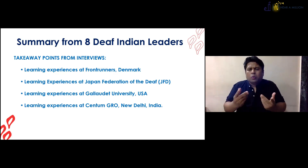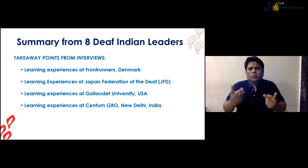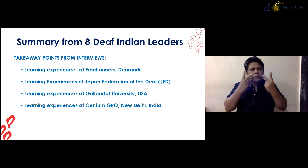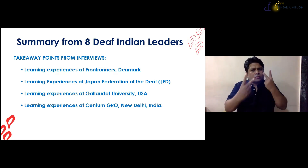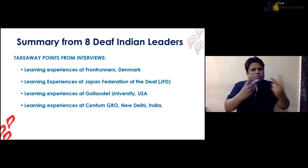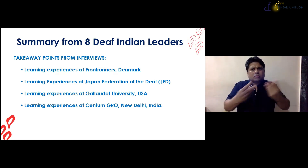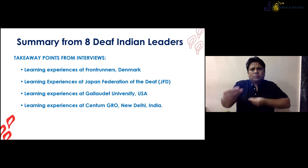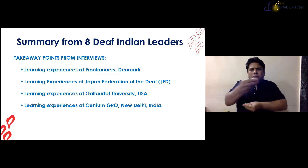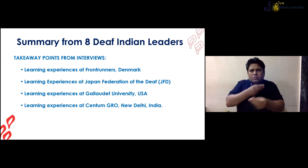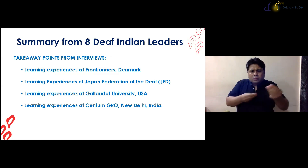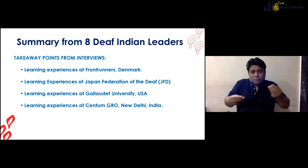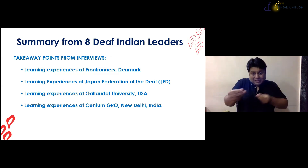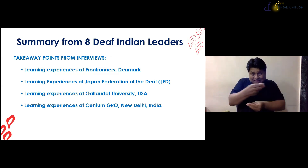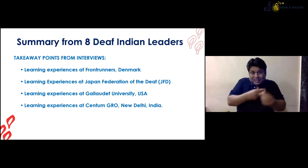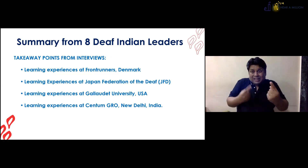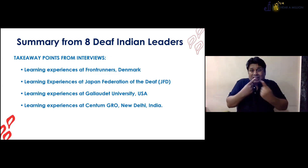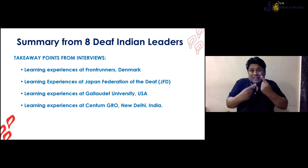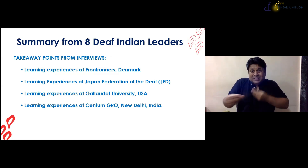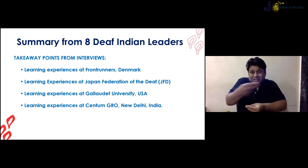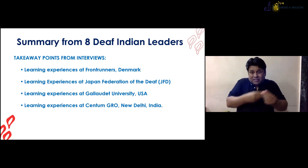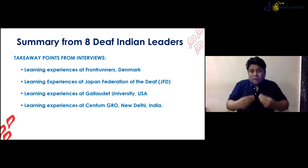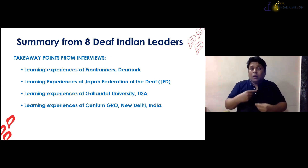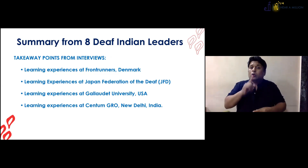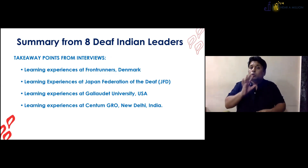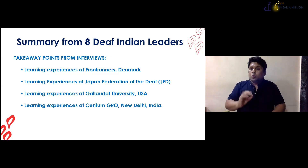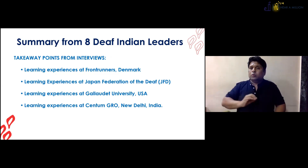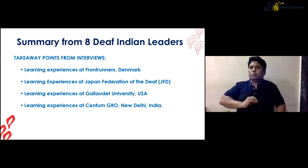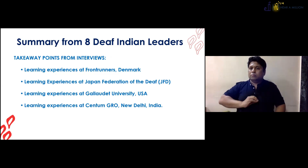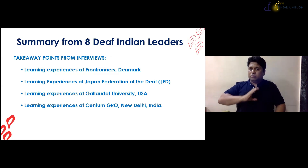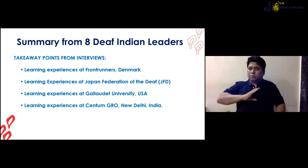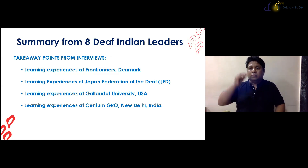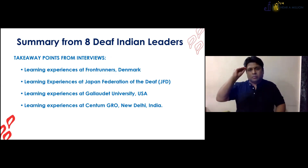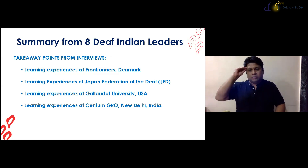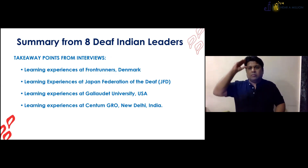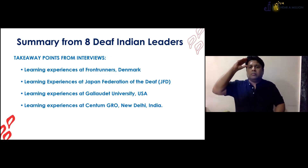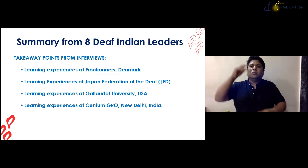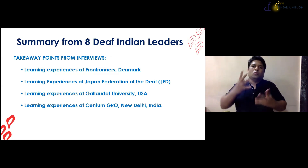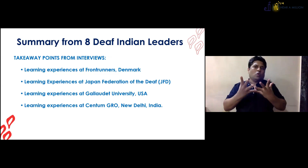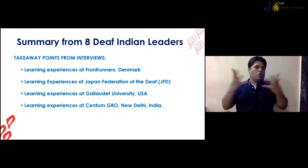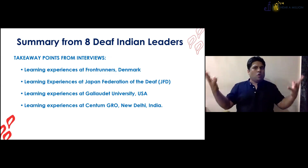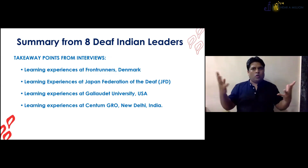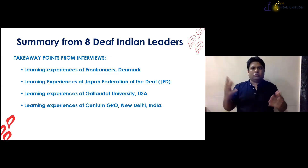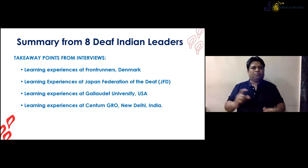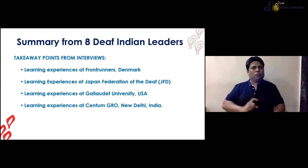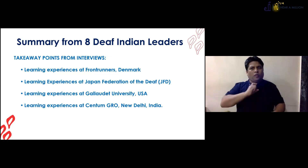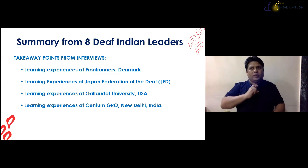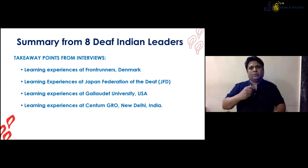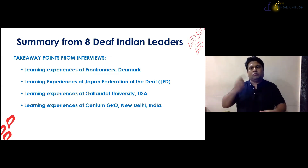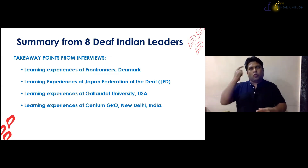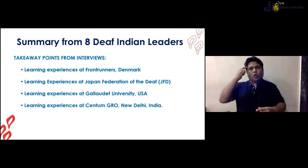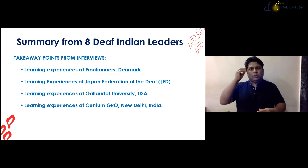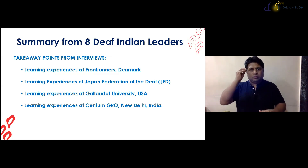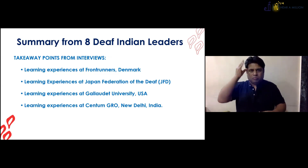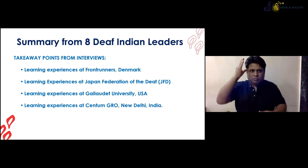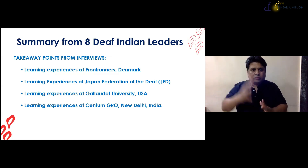something that we can really look at, like how different people work with their cultures and advocacy. It's really something that